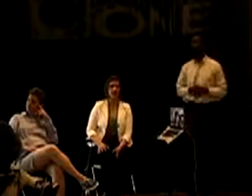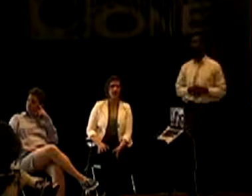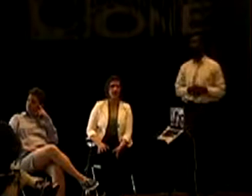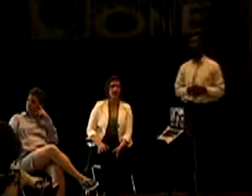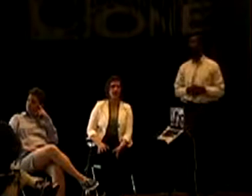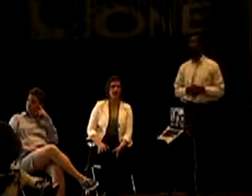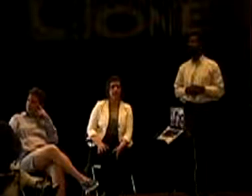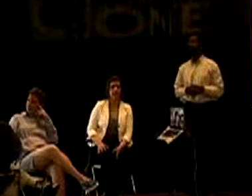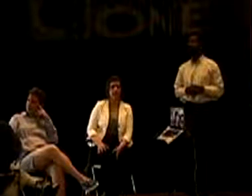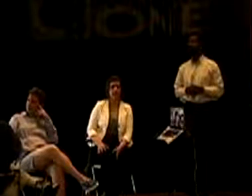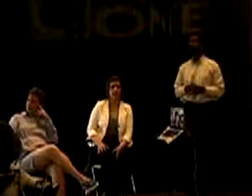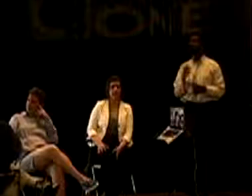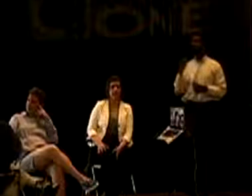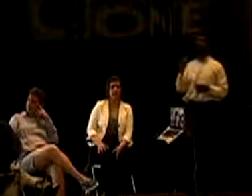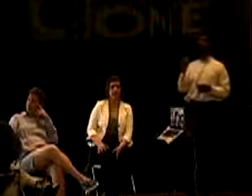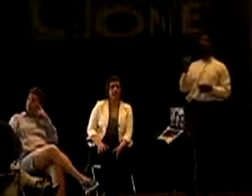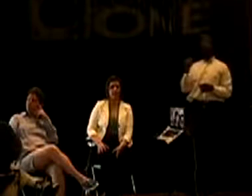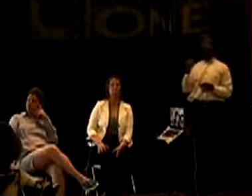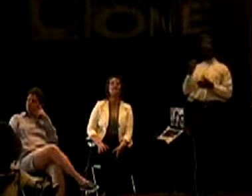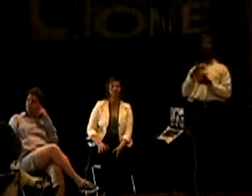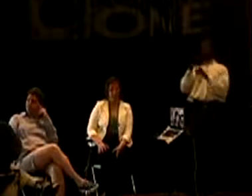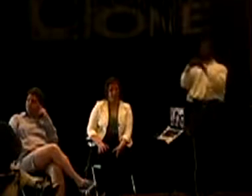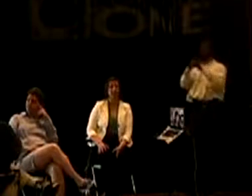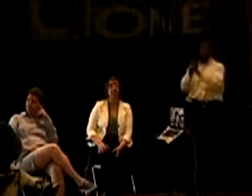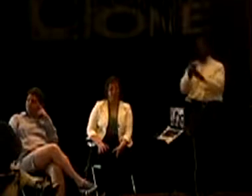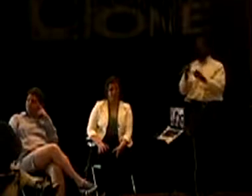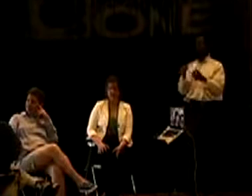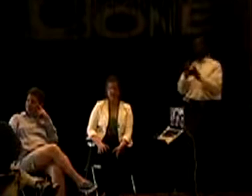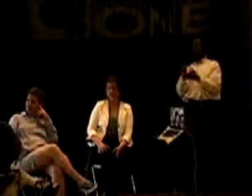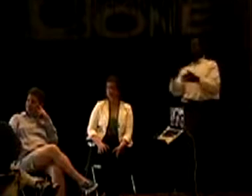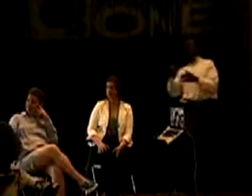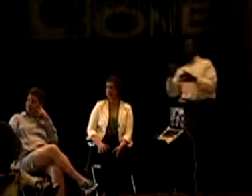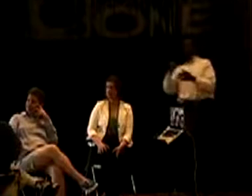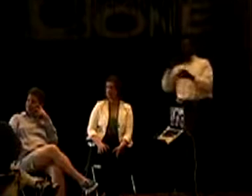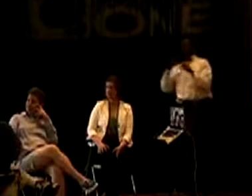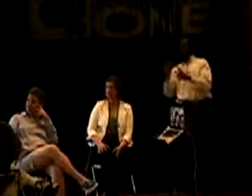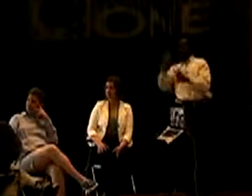Both for the folks who were proficient already and for the folks who weren't.